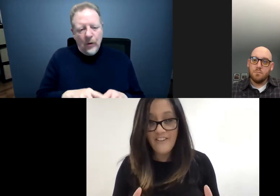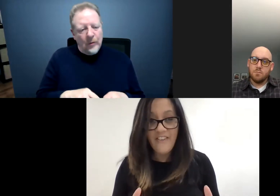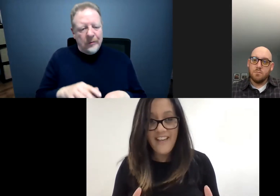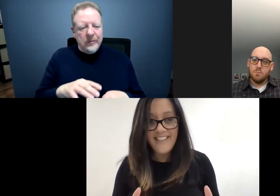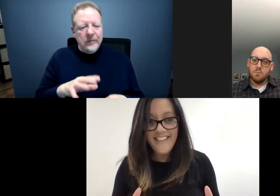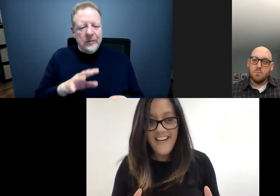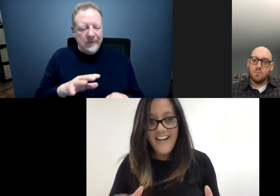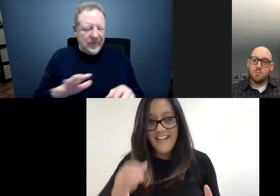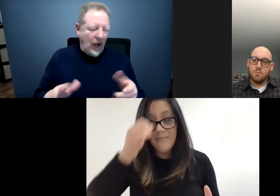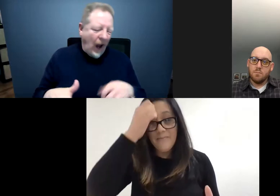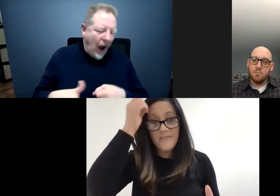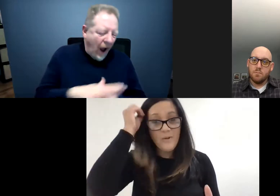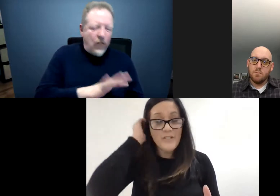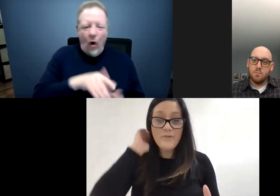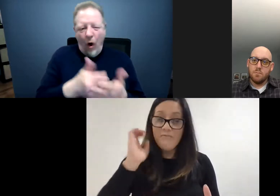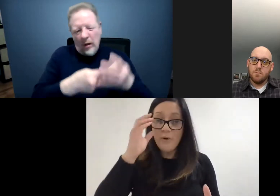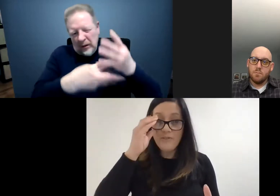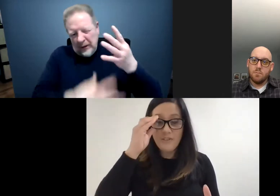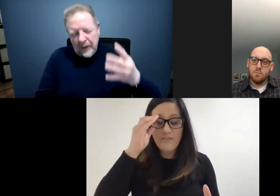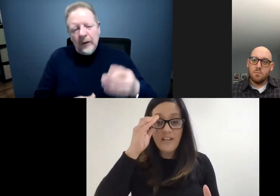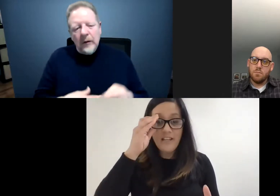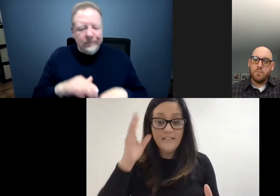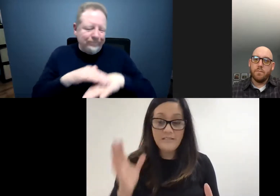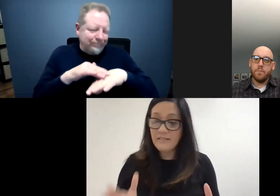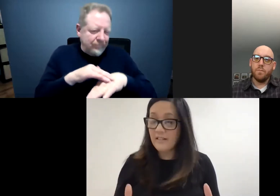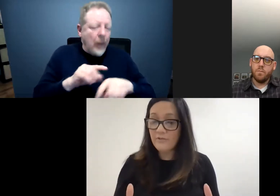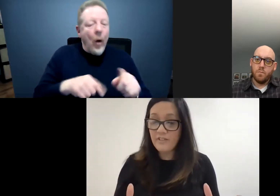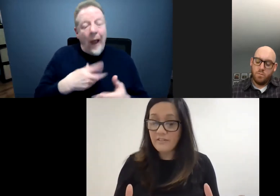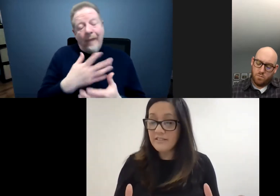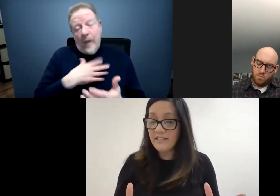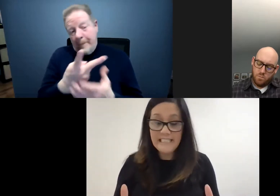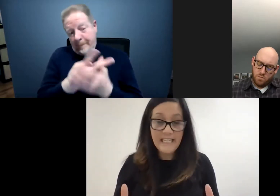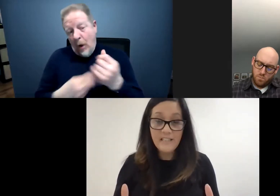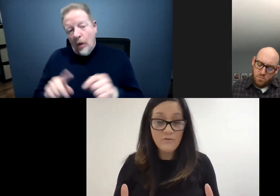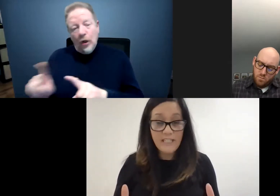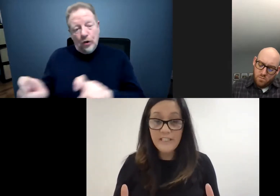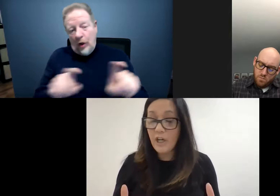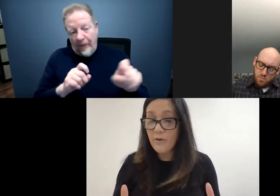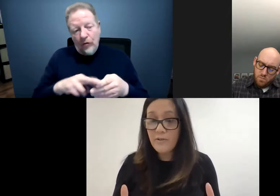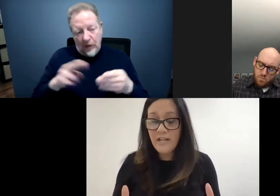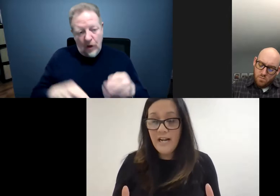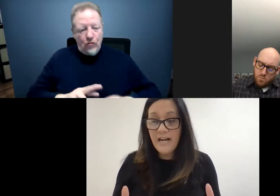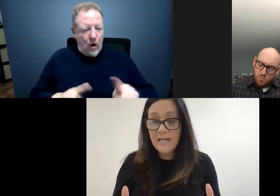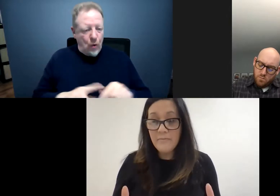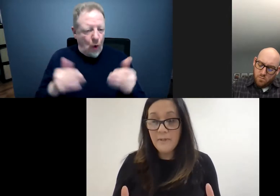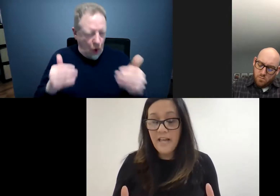that. So we do have both surveys, the results and the data ready to go. But I